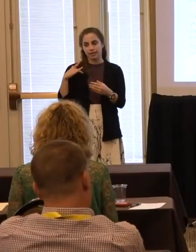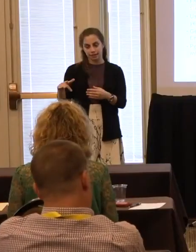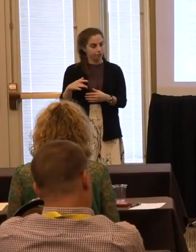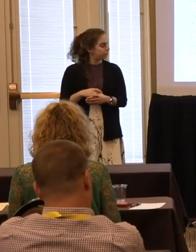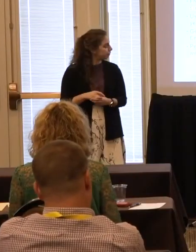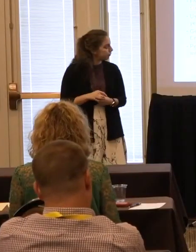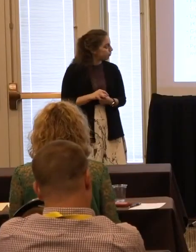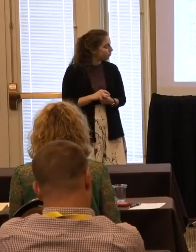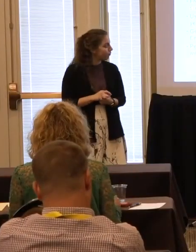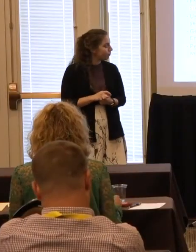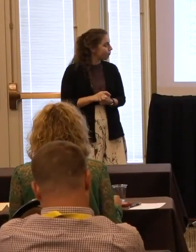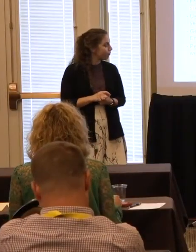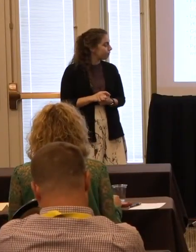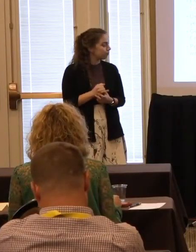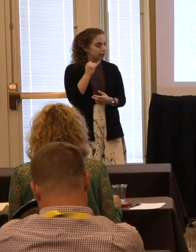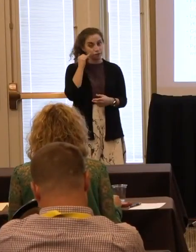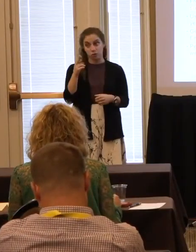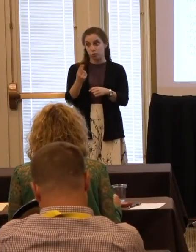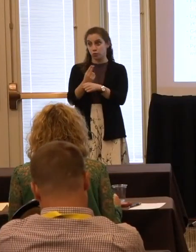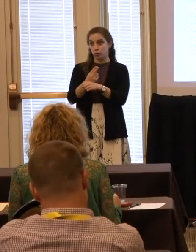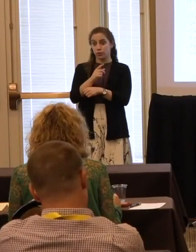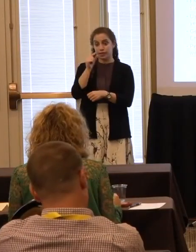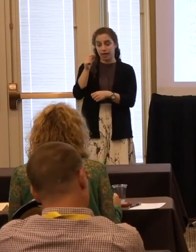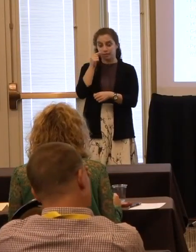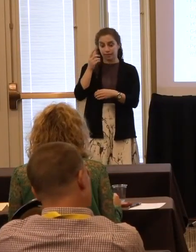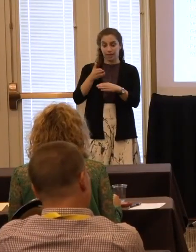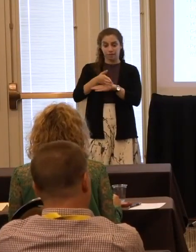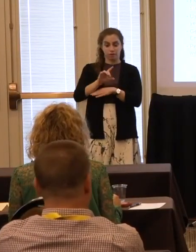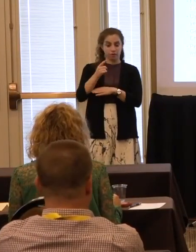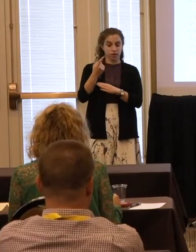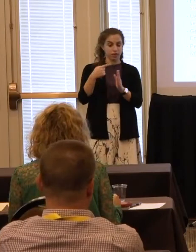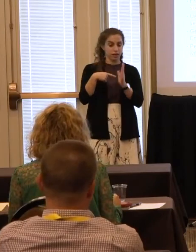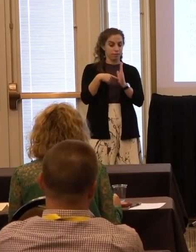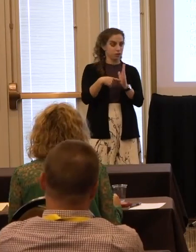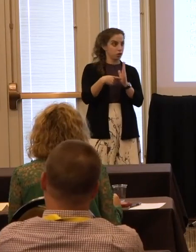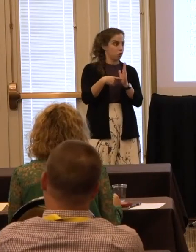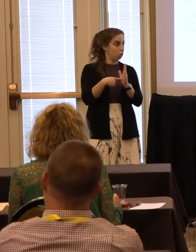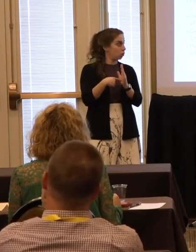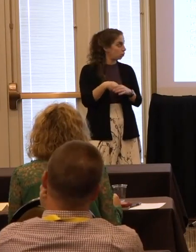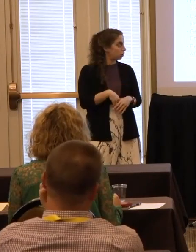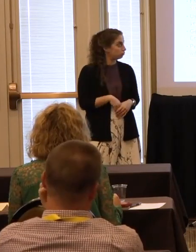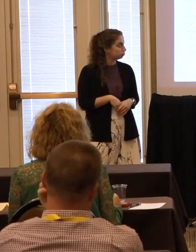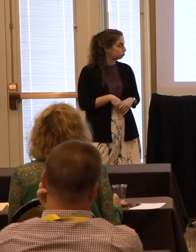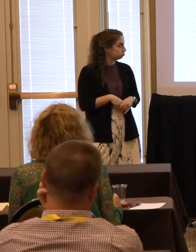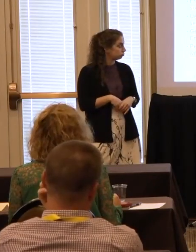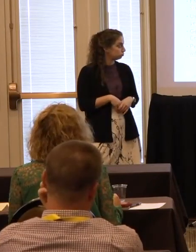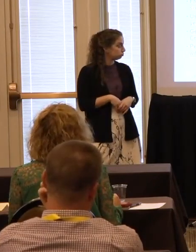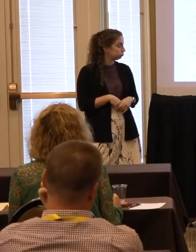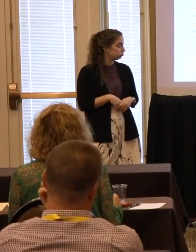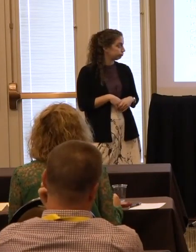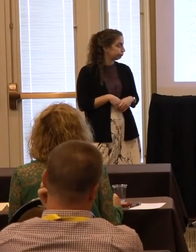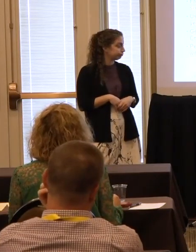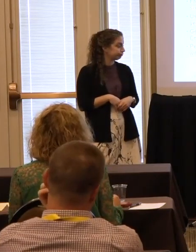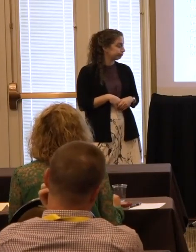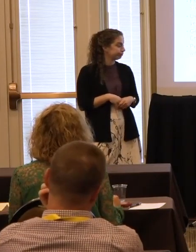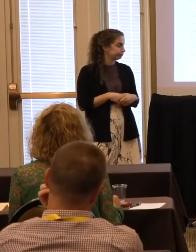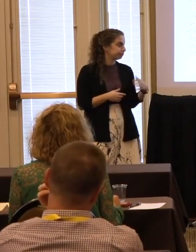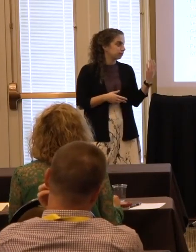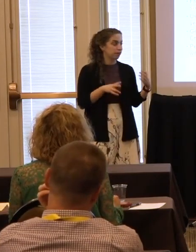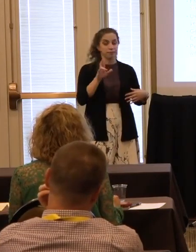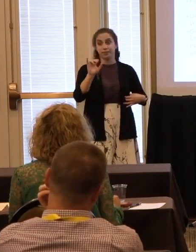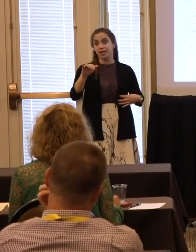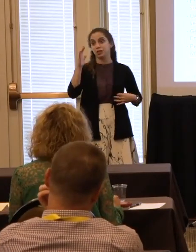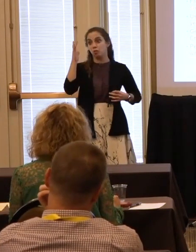And if you use cannabis after your first episode, associate it with poor prognosis. This is